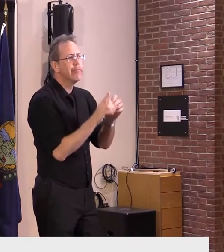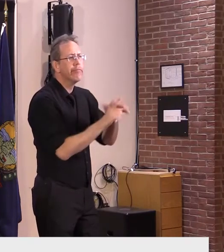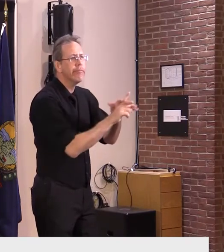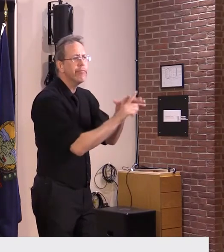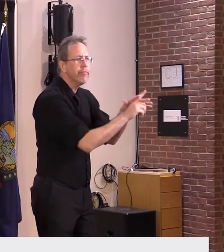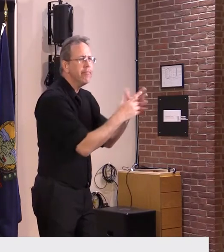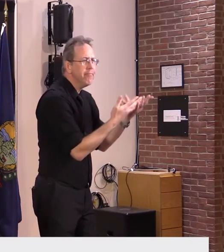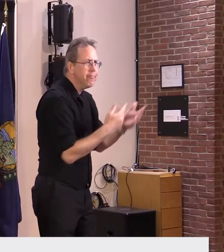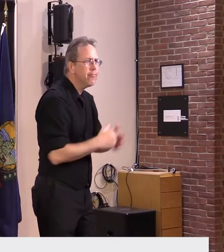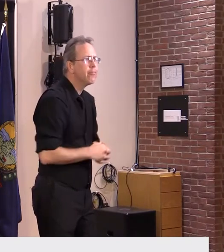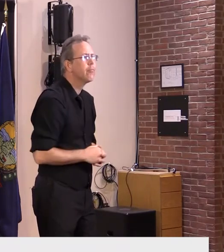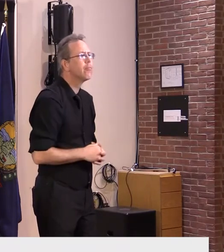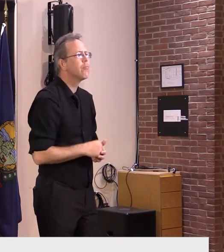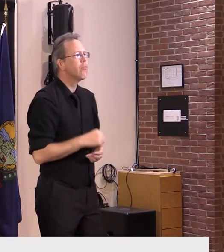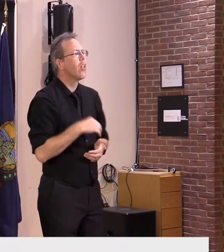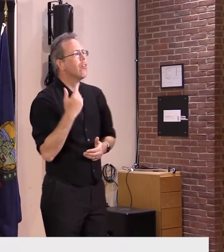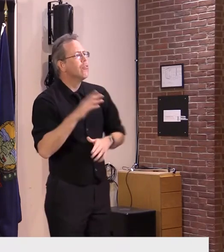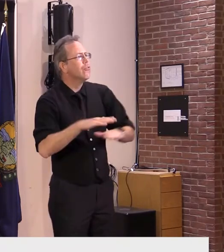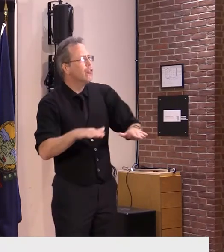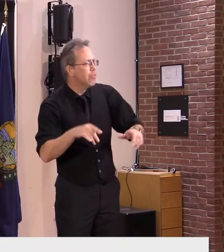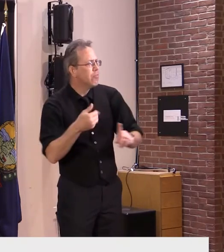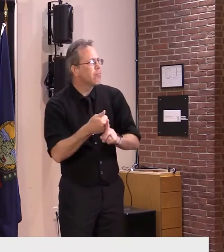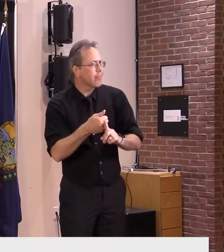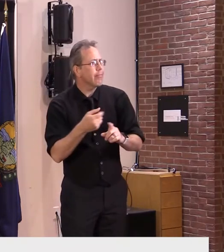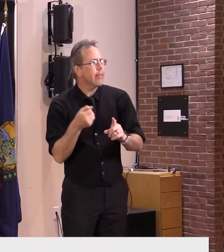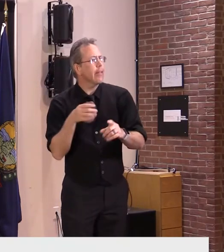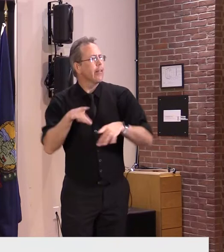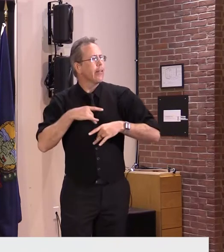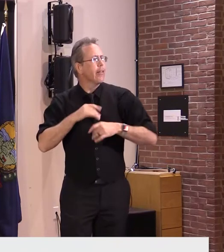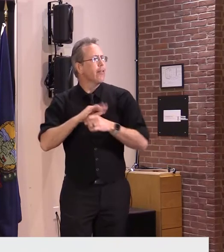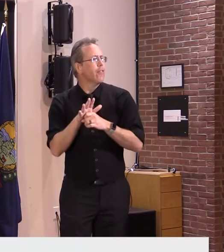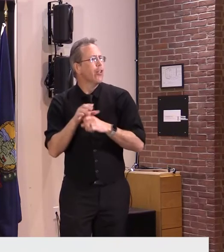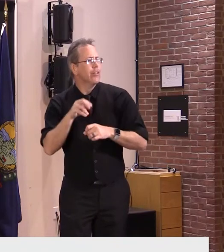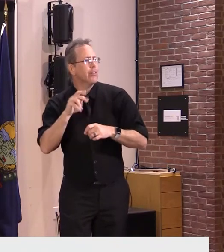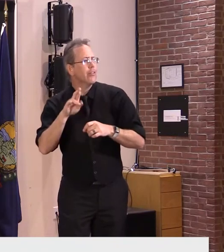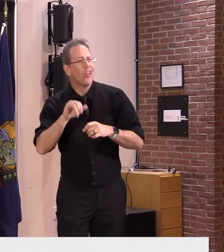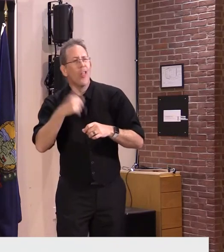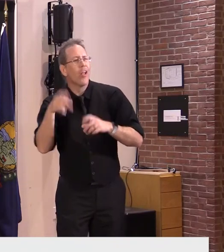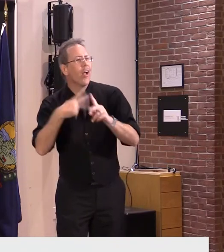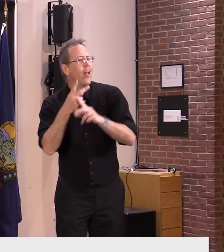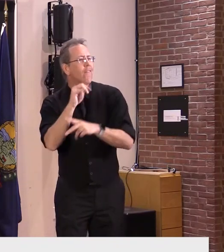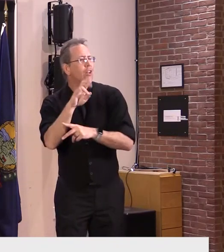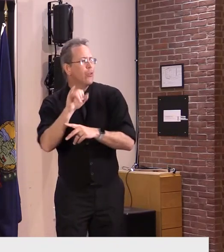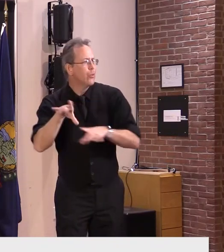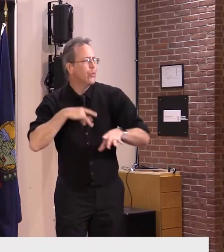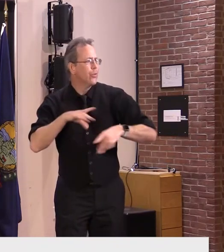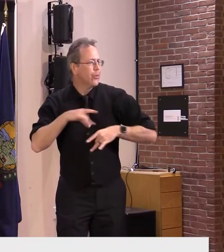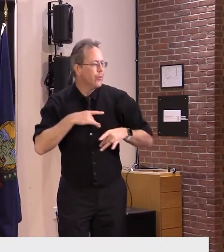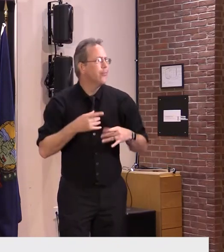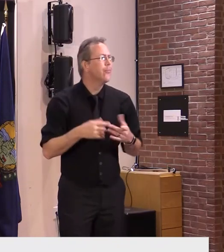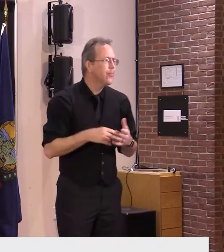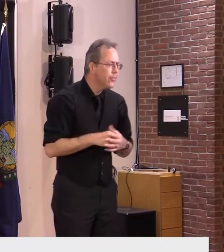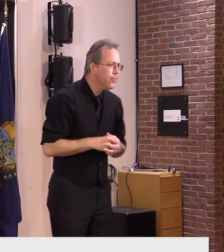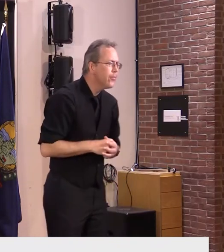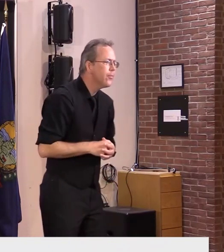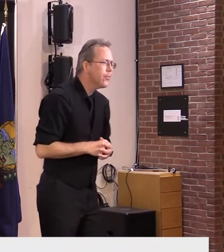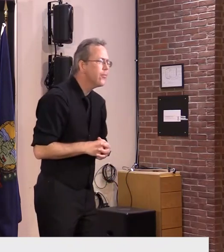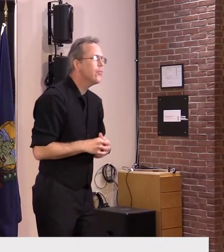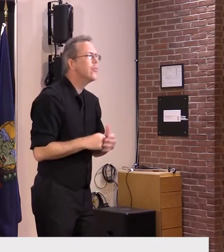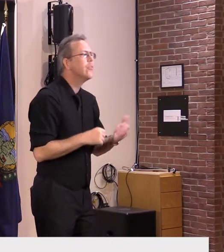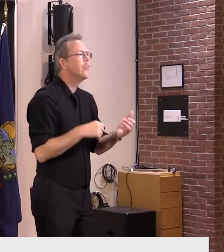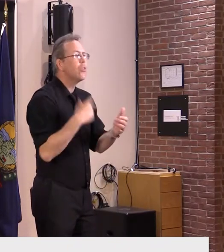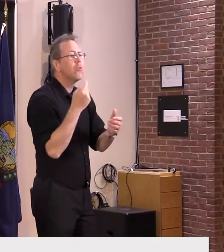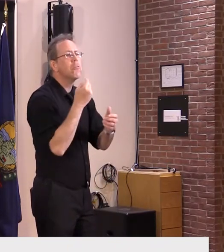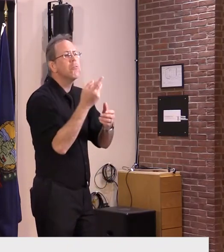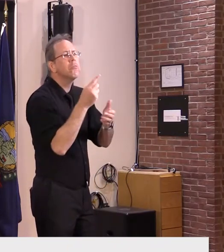our pediatric population. We're also anticipating in the next couple of weeks what the